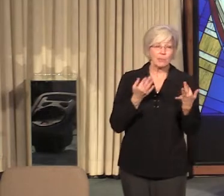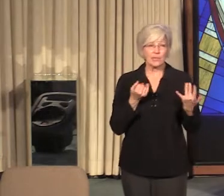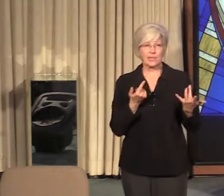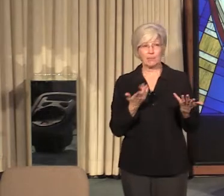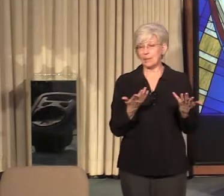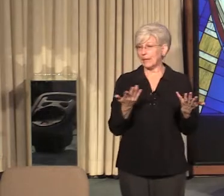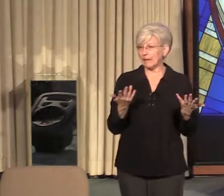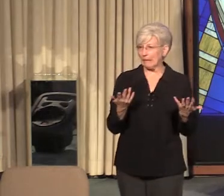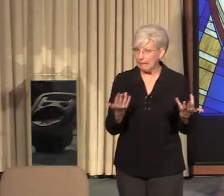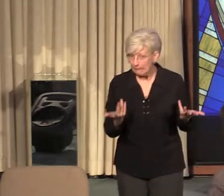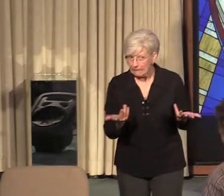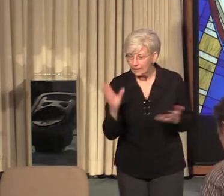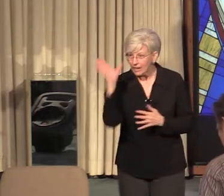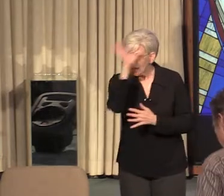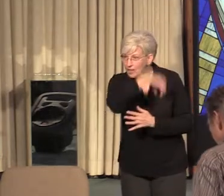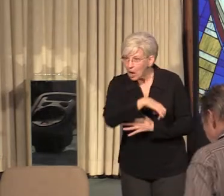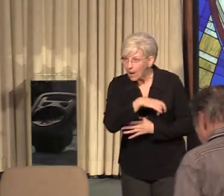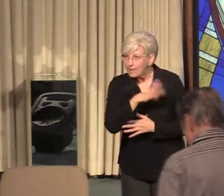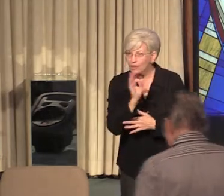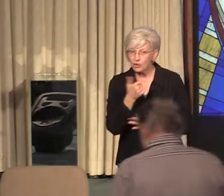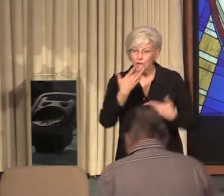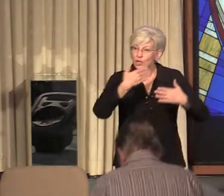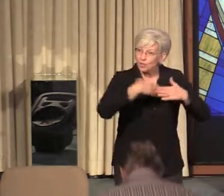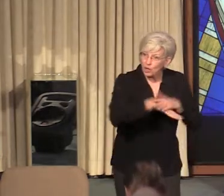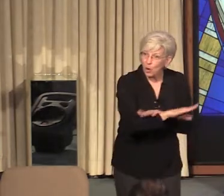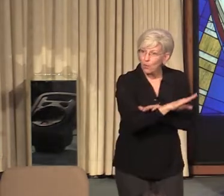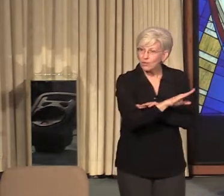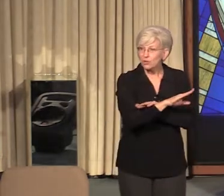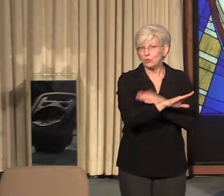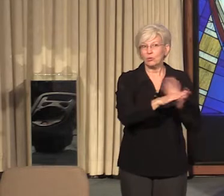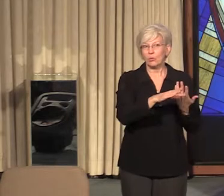into a Methodist church and hear a talk about the Wesleys,